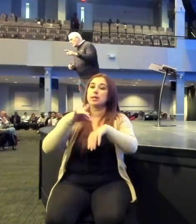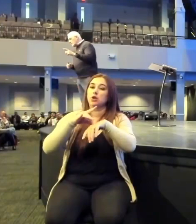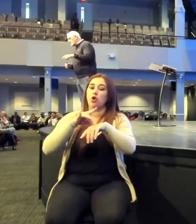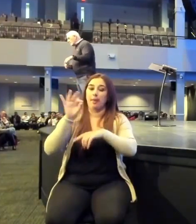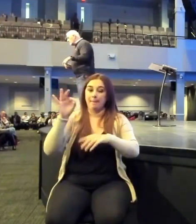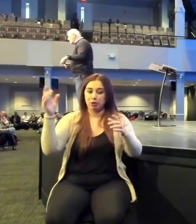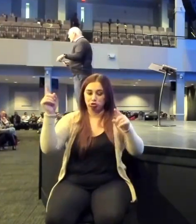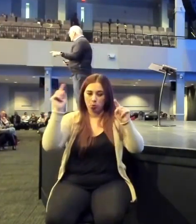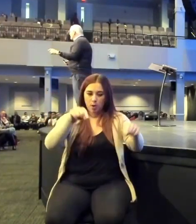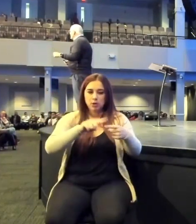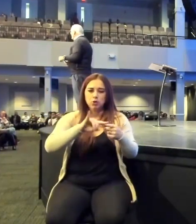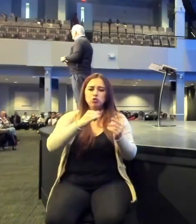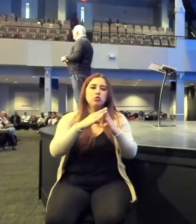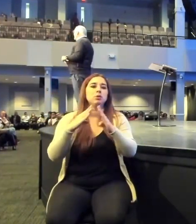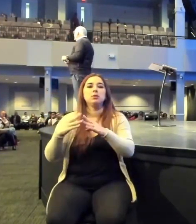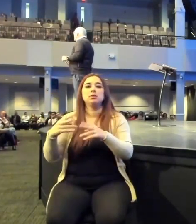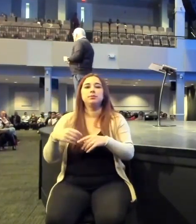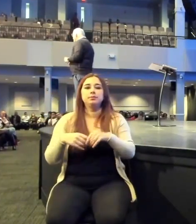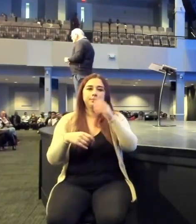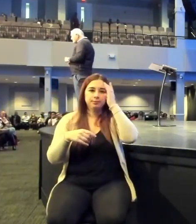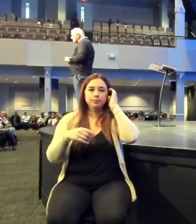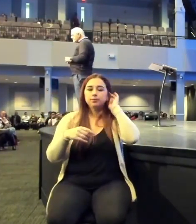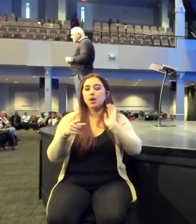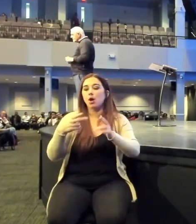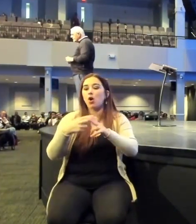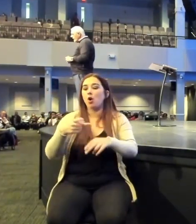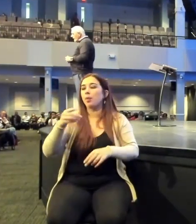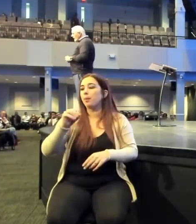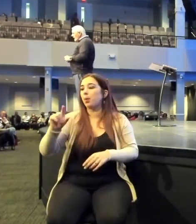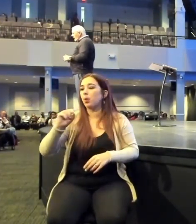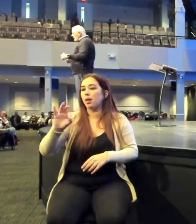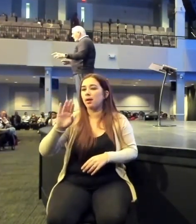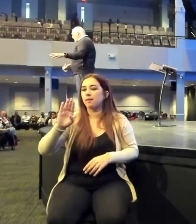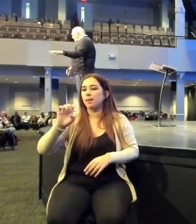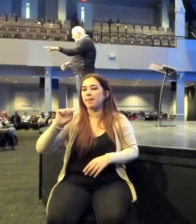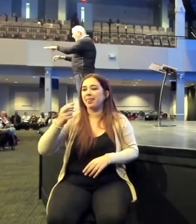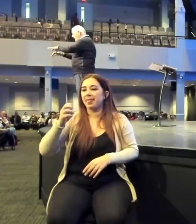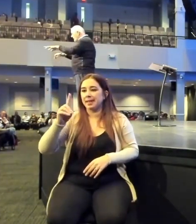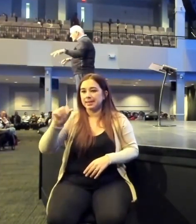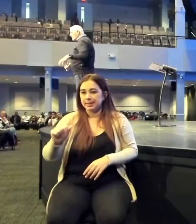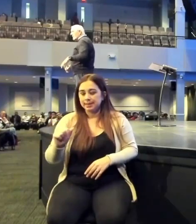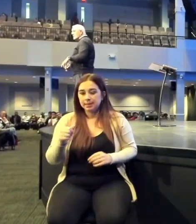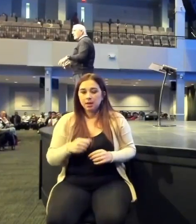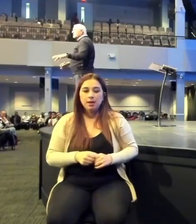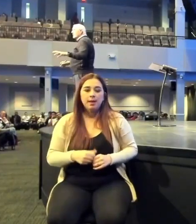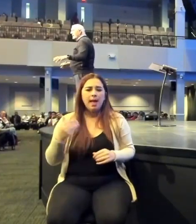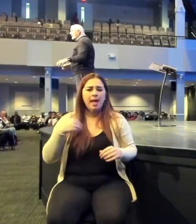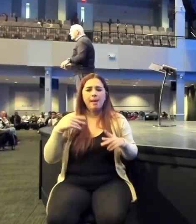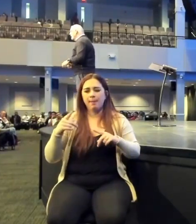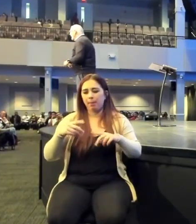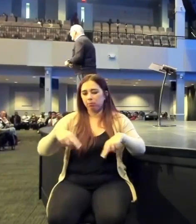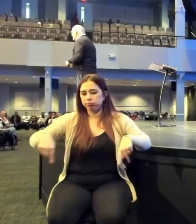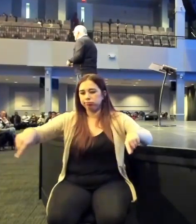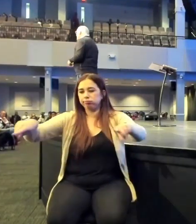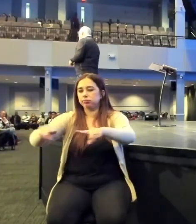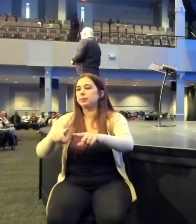ministry, went to Jerusalem to a place called the Pool of Bethesda. And there were people all around this pool. It was a place of